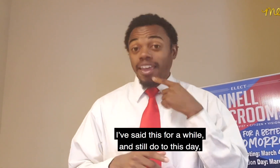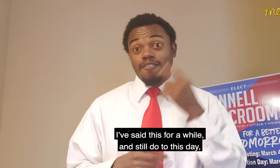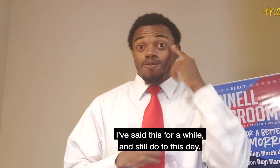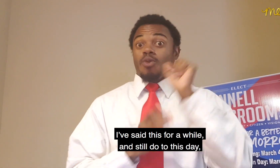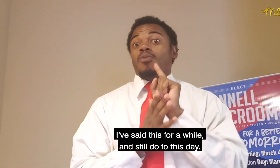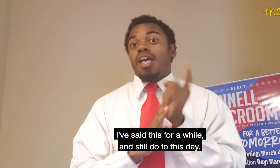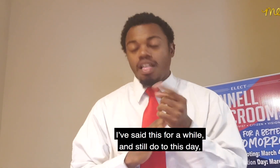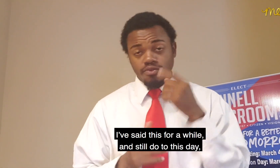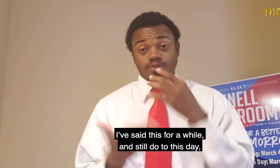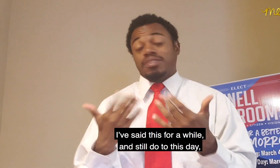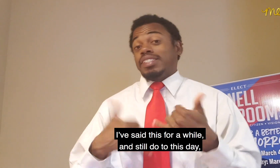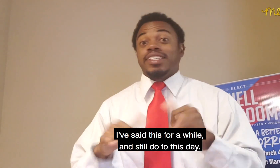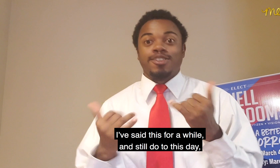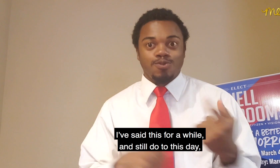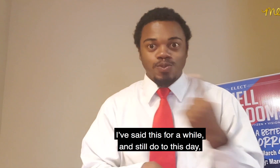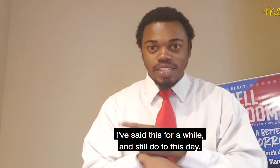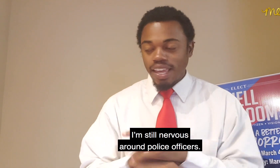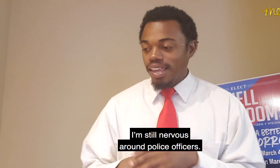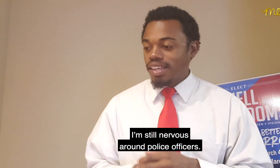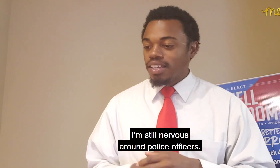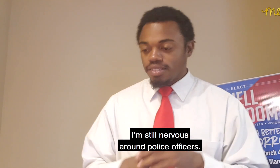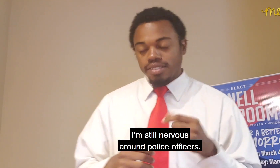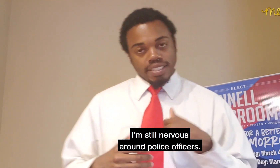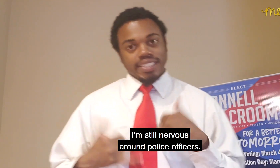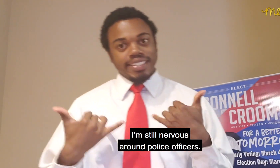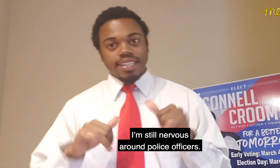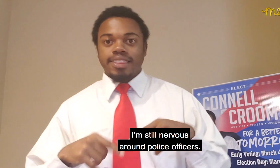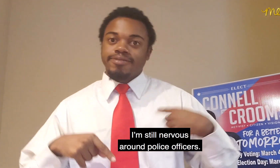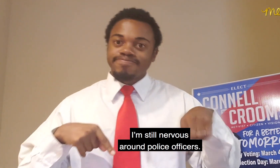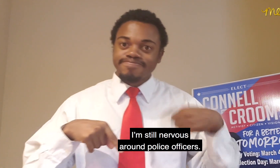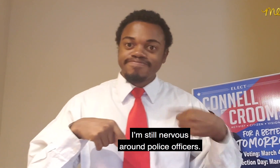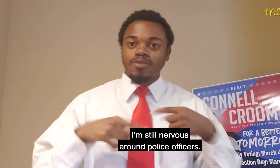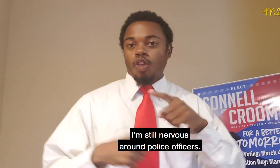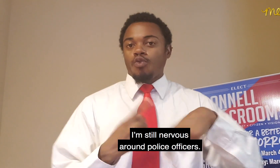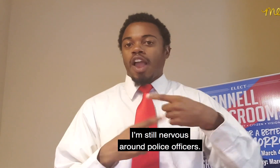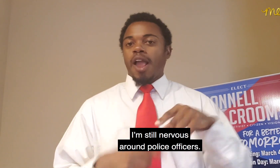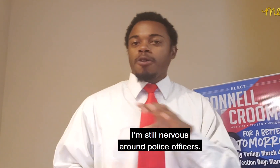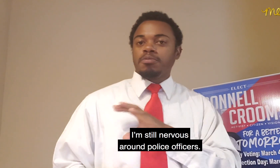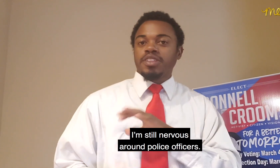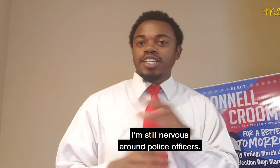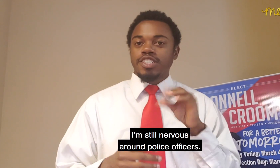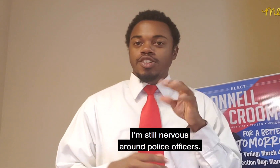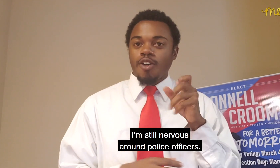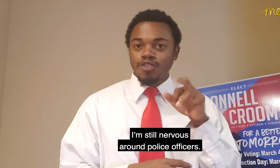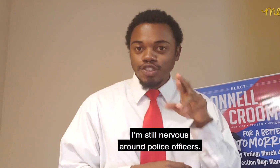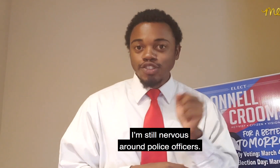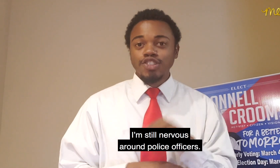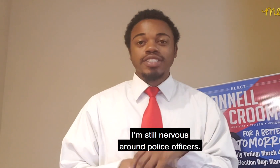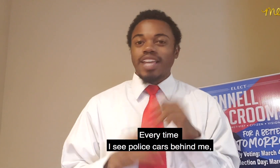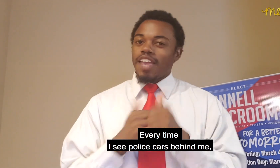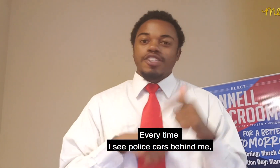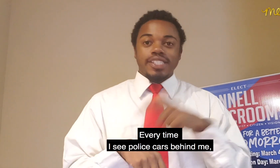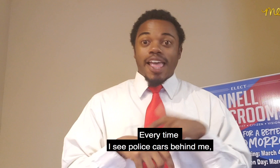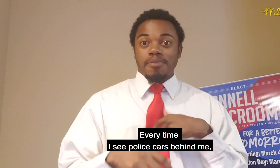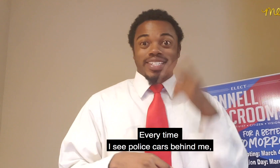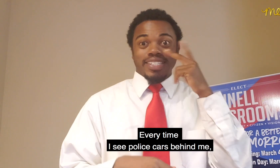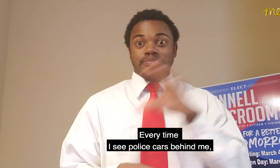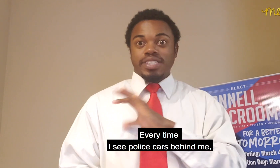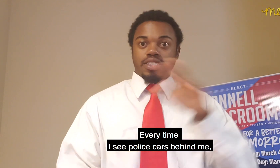I've said this for a while, and I still do to this day. I'm still nervous around police officers. Every time I see